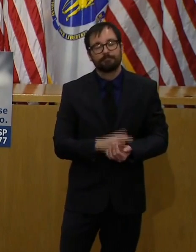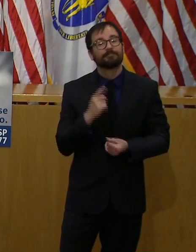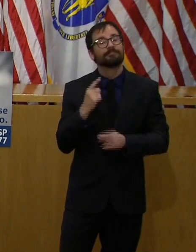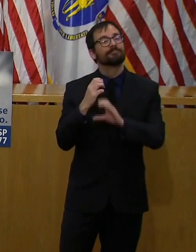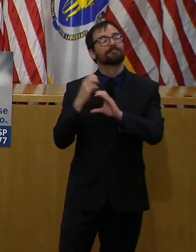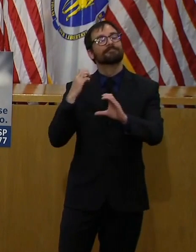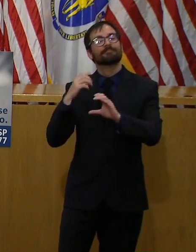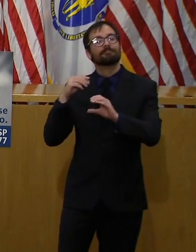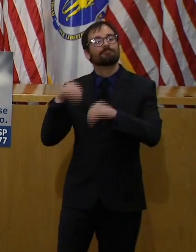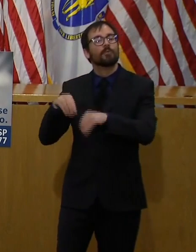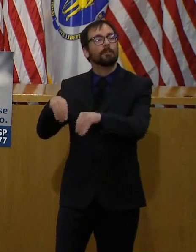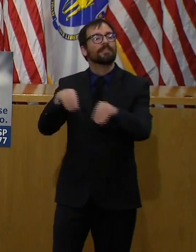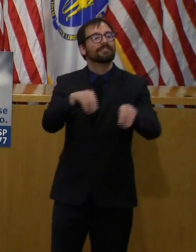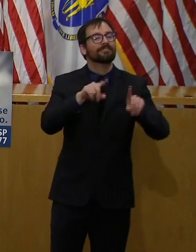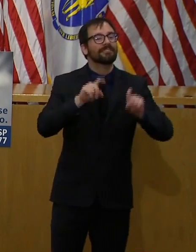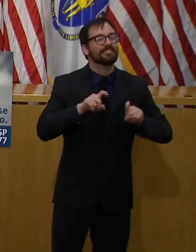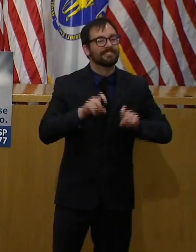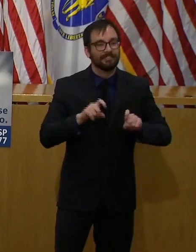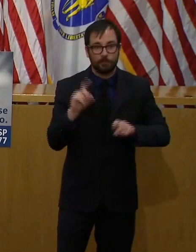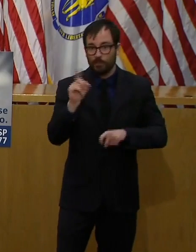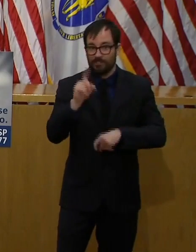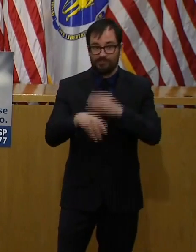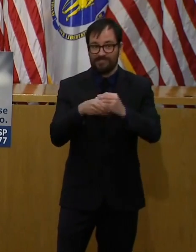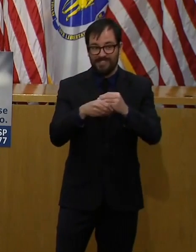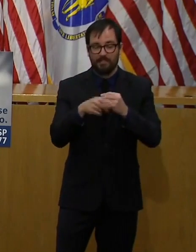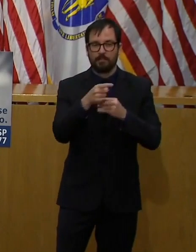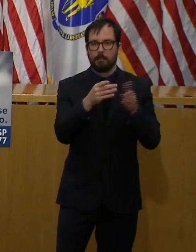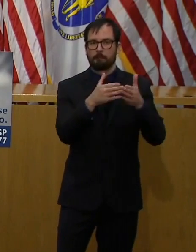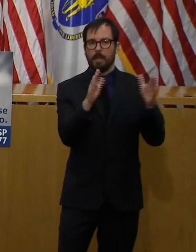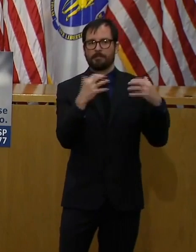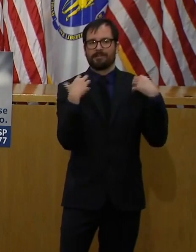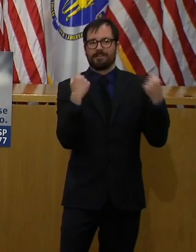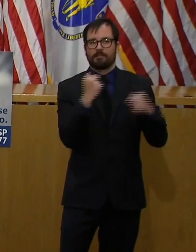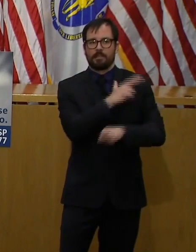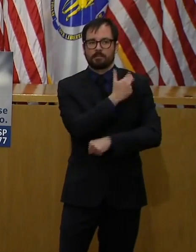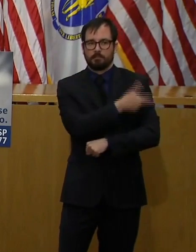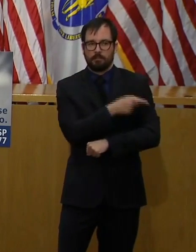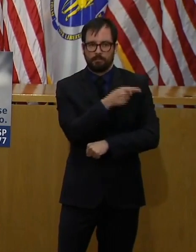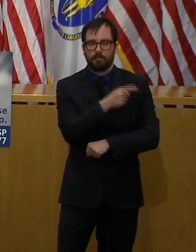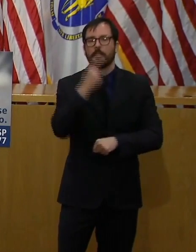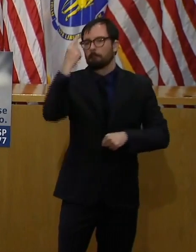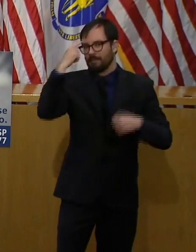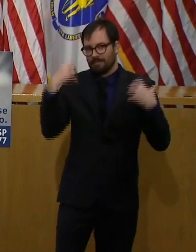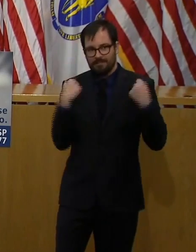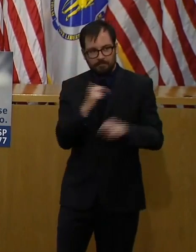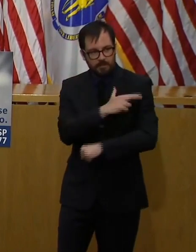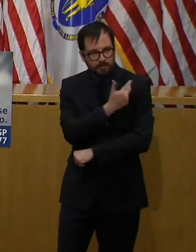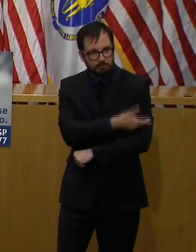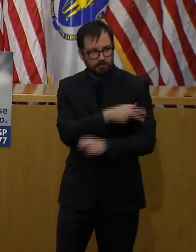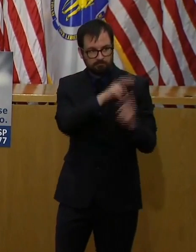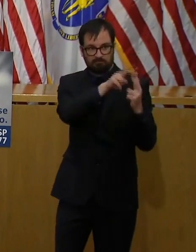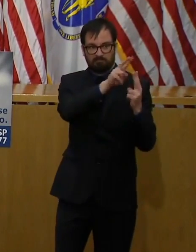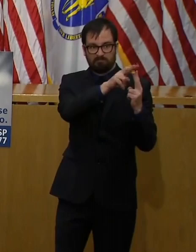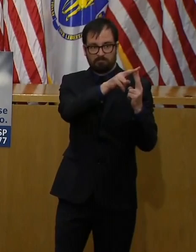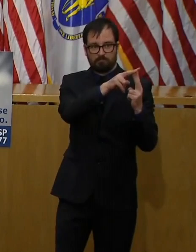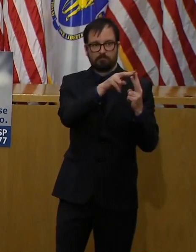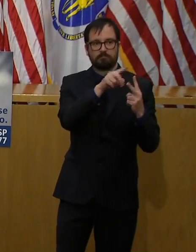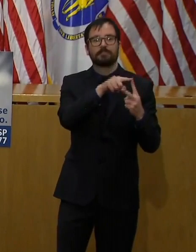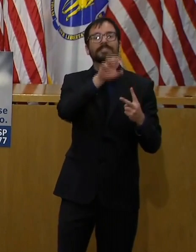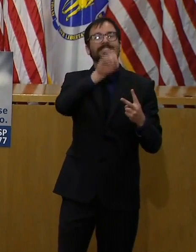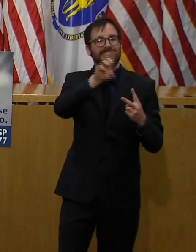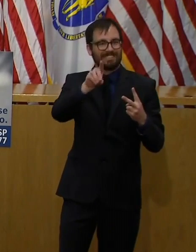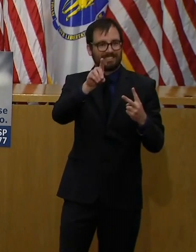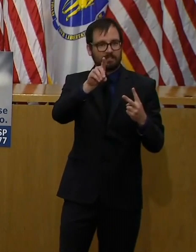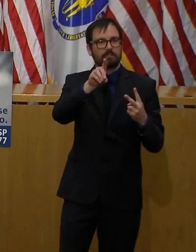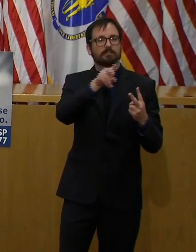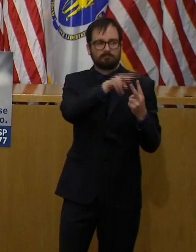one large Department of Mental Health hospital, and 2 Department of Developmental Disability centers, in addition to starting to